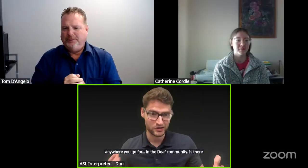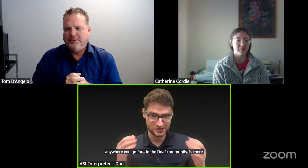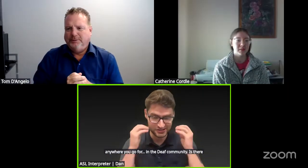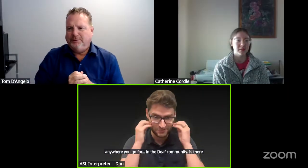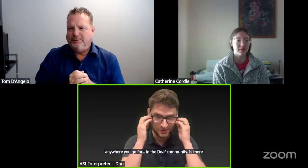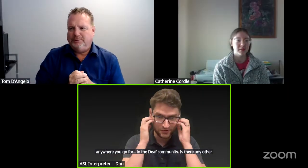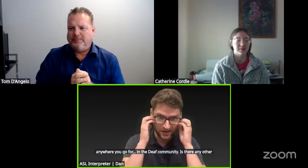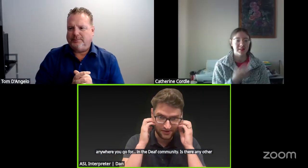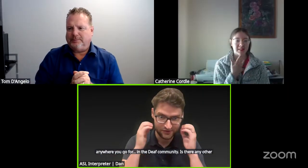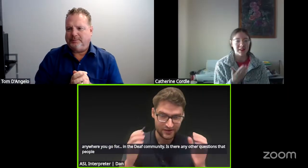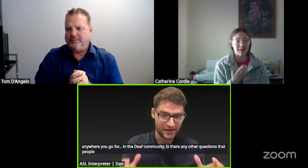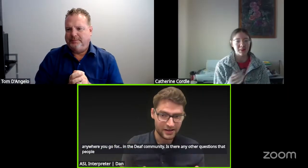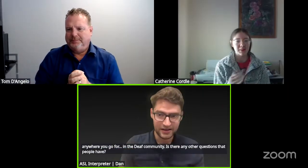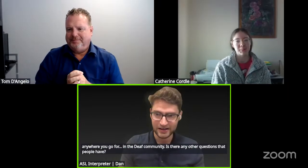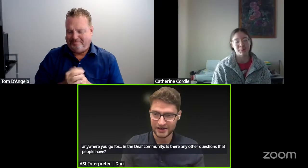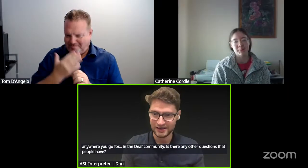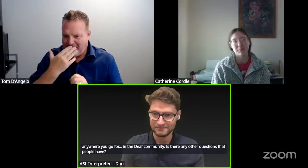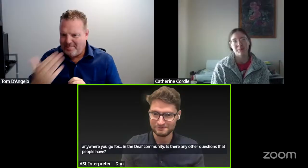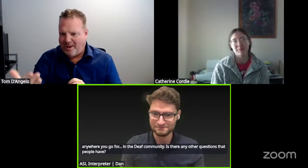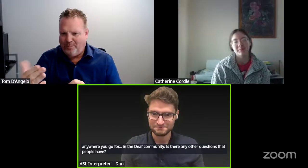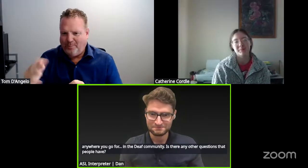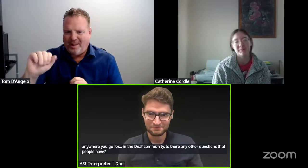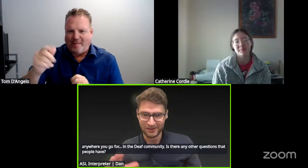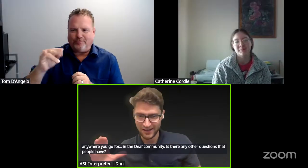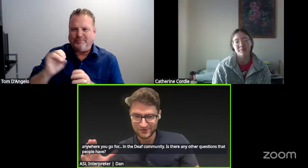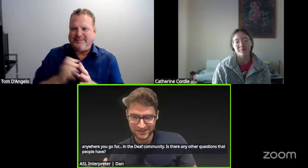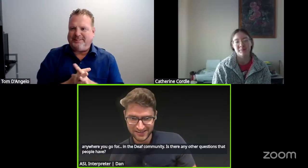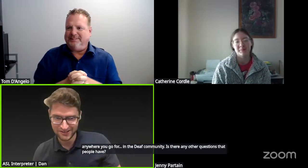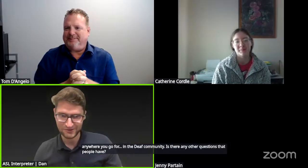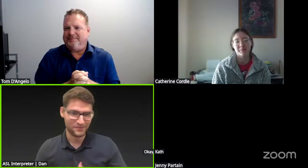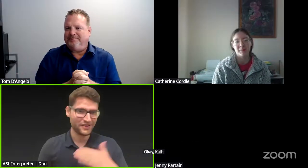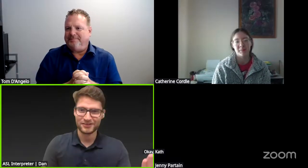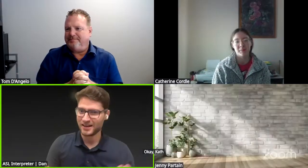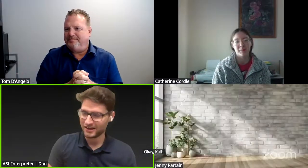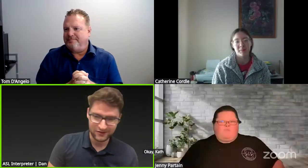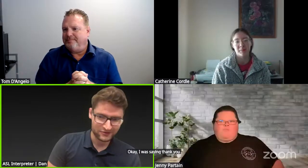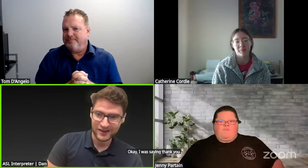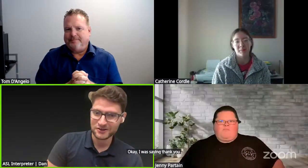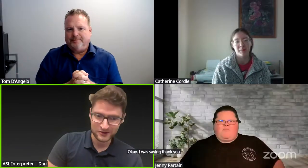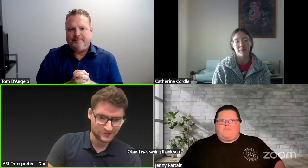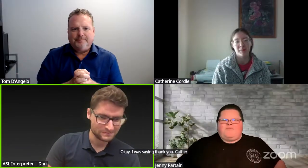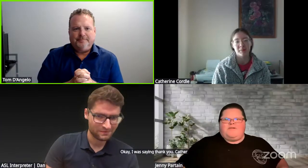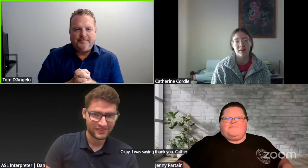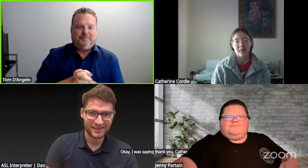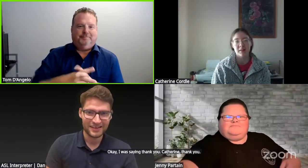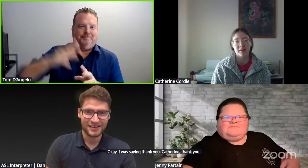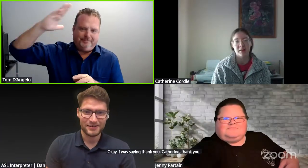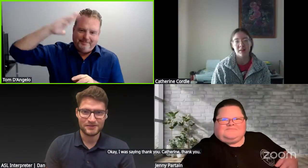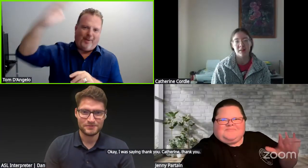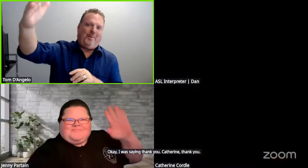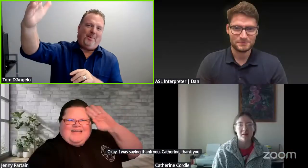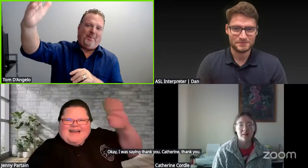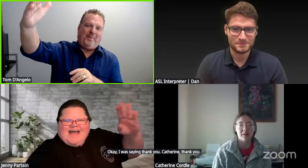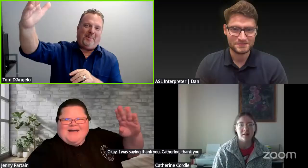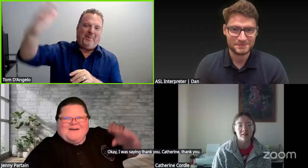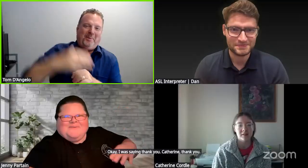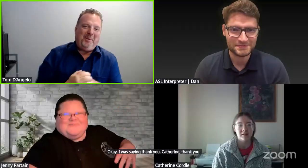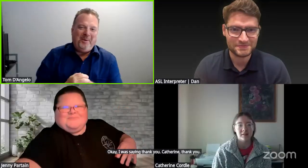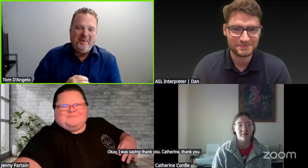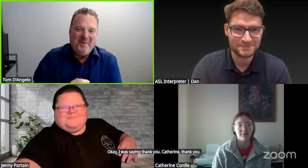other questions that people have? Uh, um, and Catherine's saying thank you. Catherine, thank you.